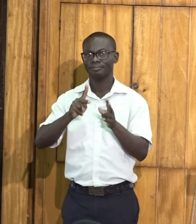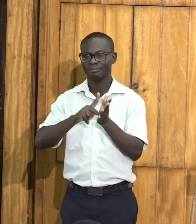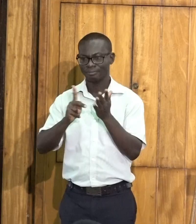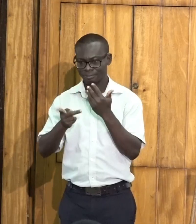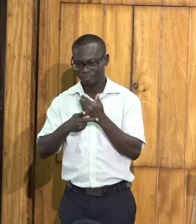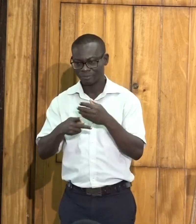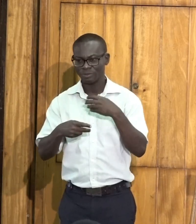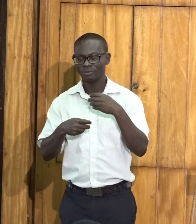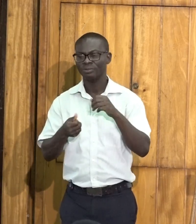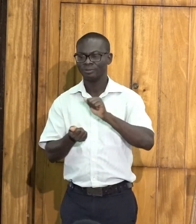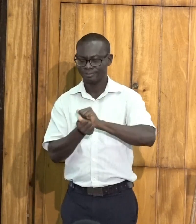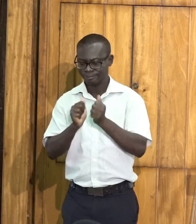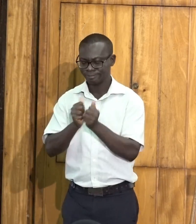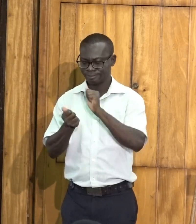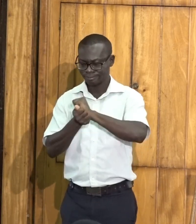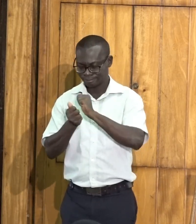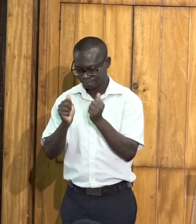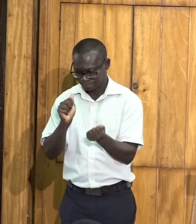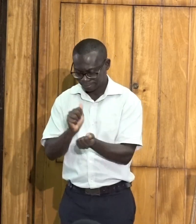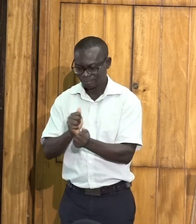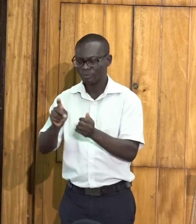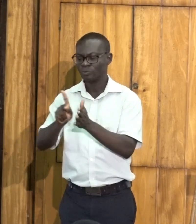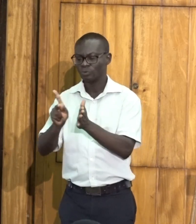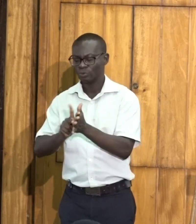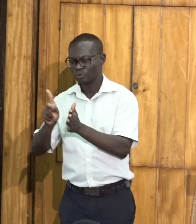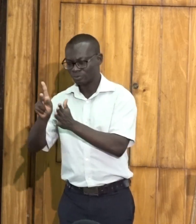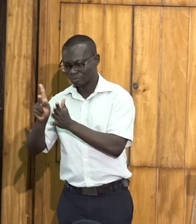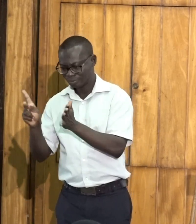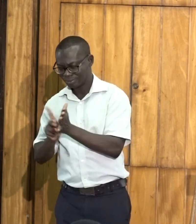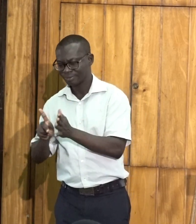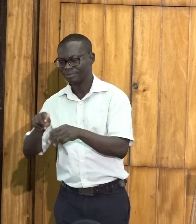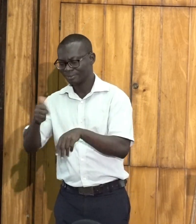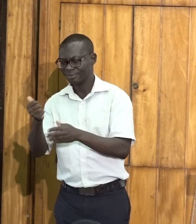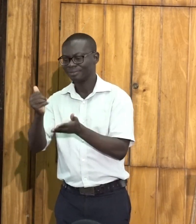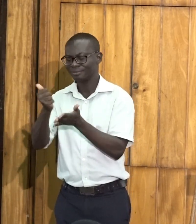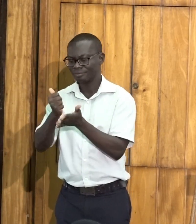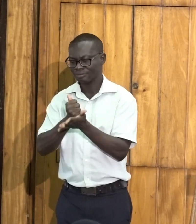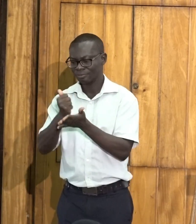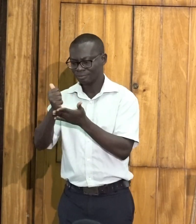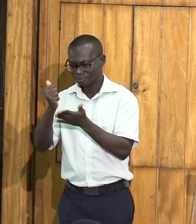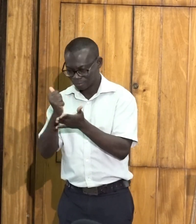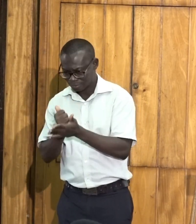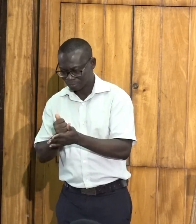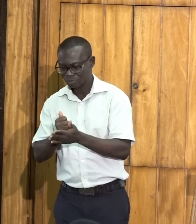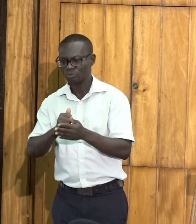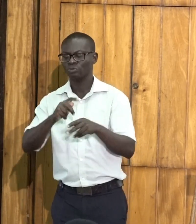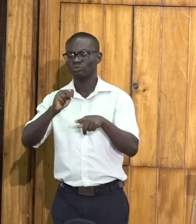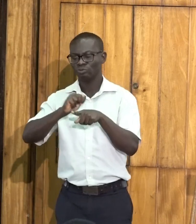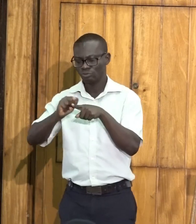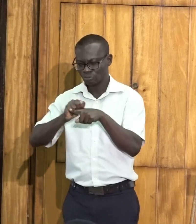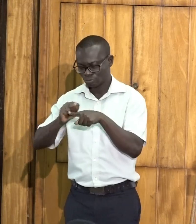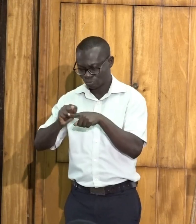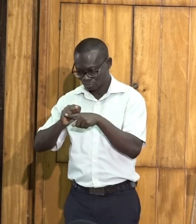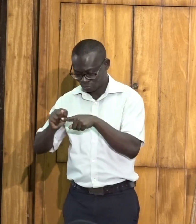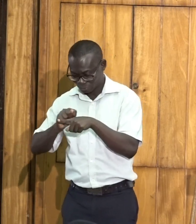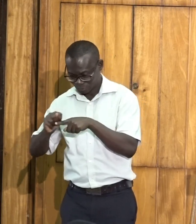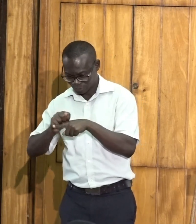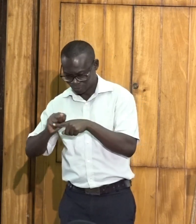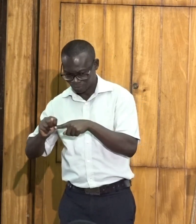policies, guidelines, and the technical documents. We also updated training manuals and national